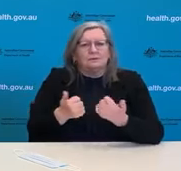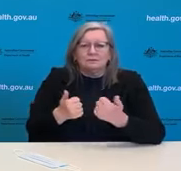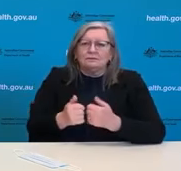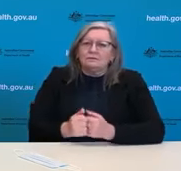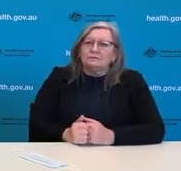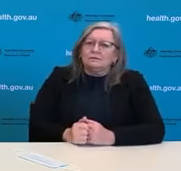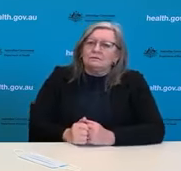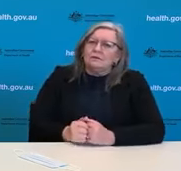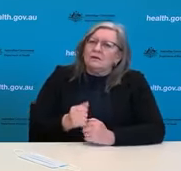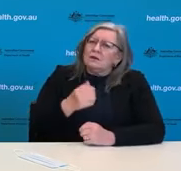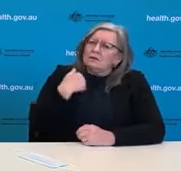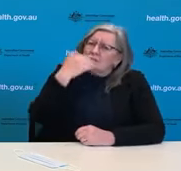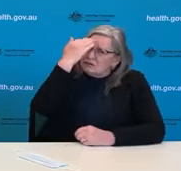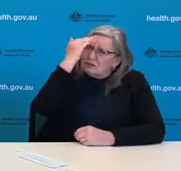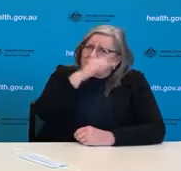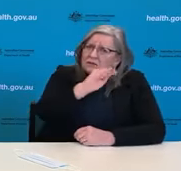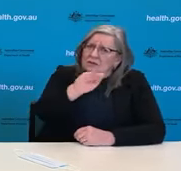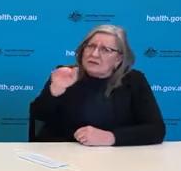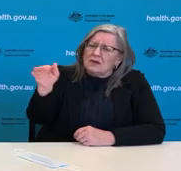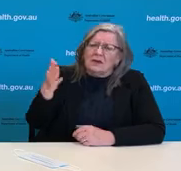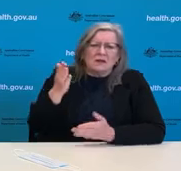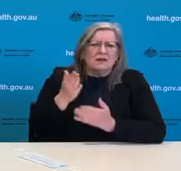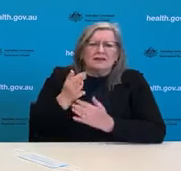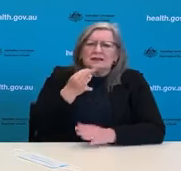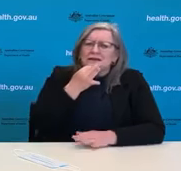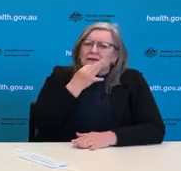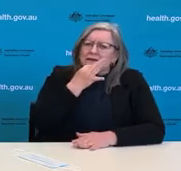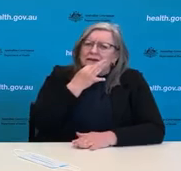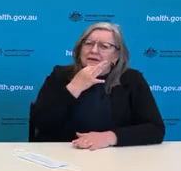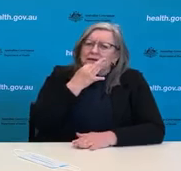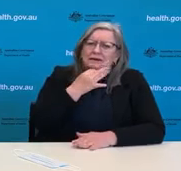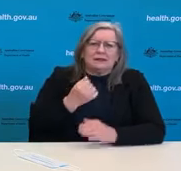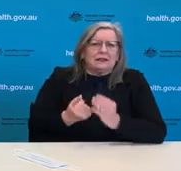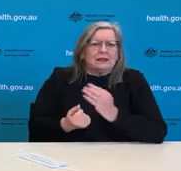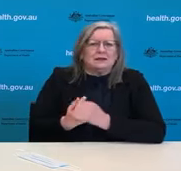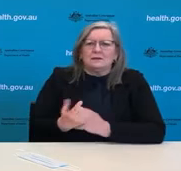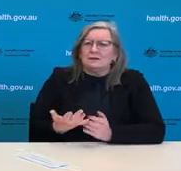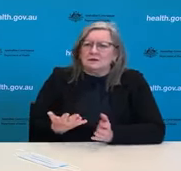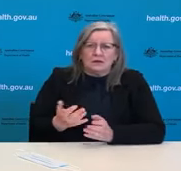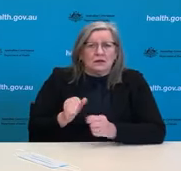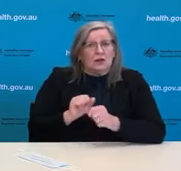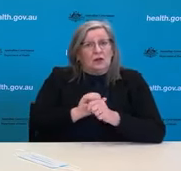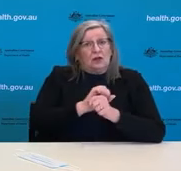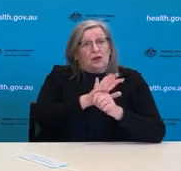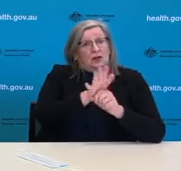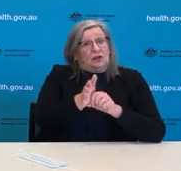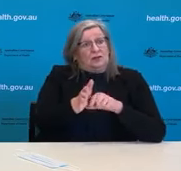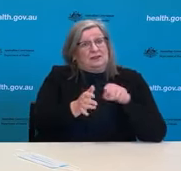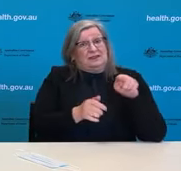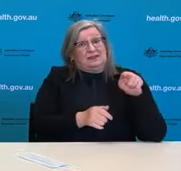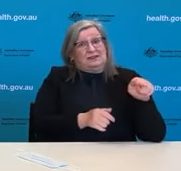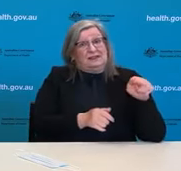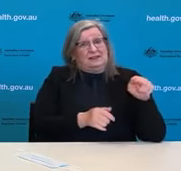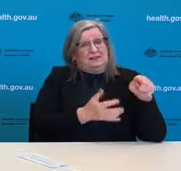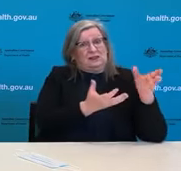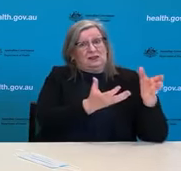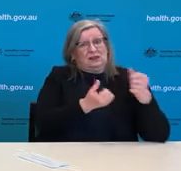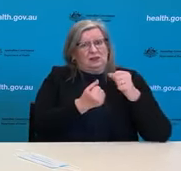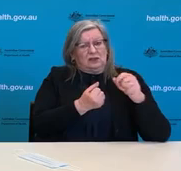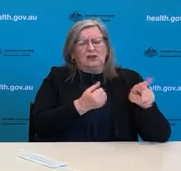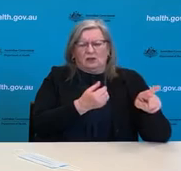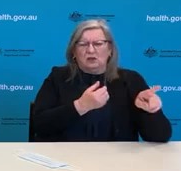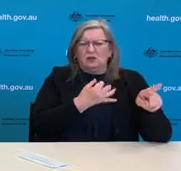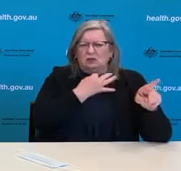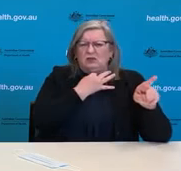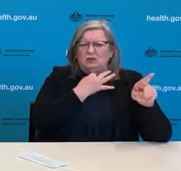very rare, and the risks of COVID-19, especially in the areas of Australia where we're currently